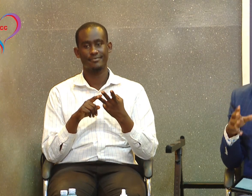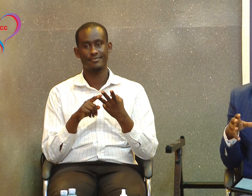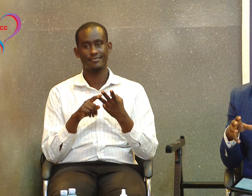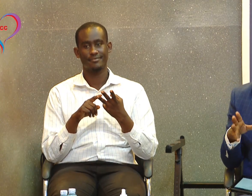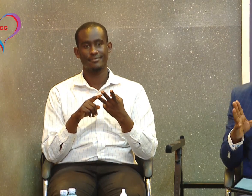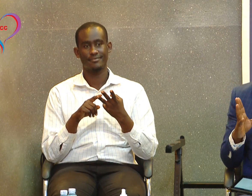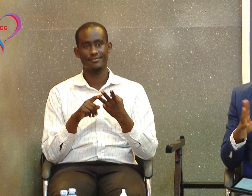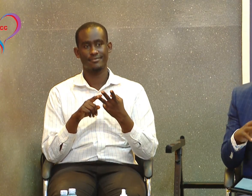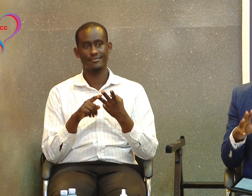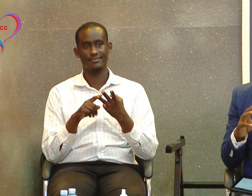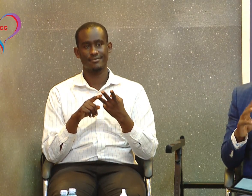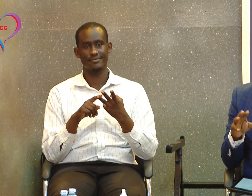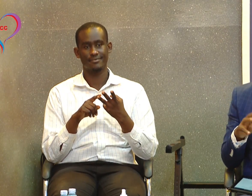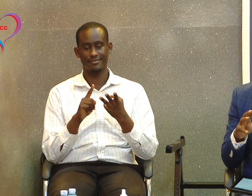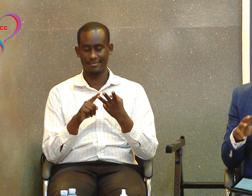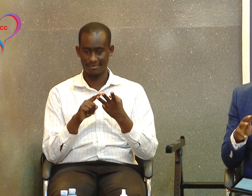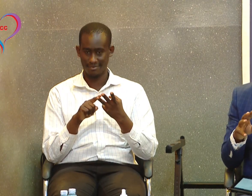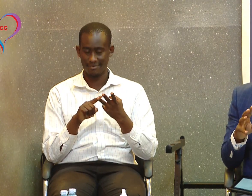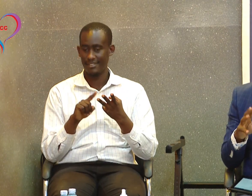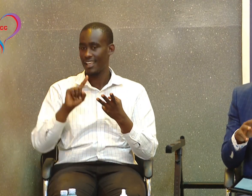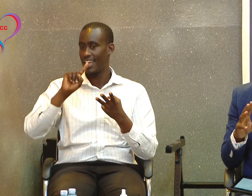3 is heavenly.